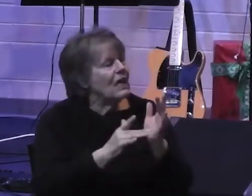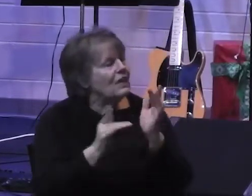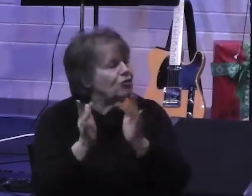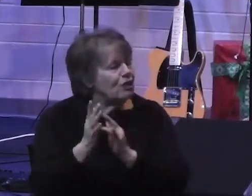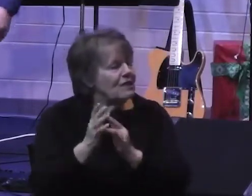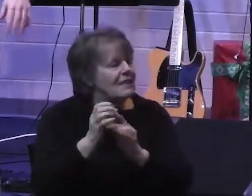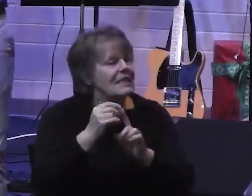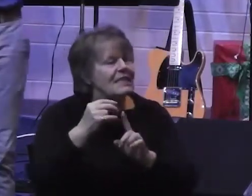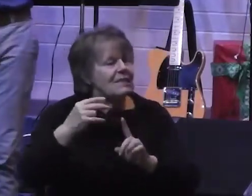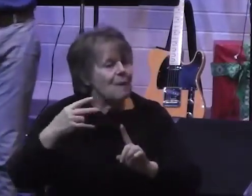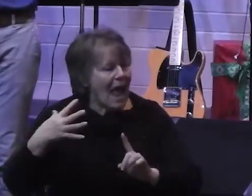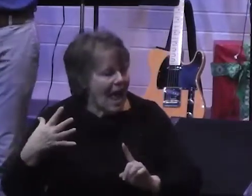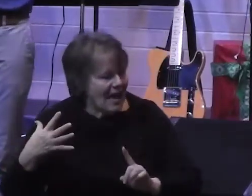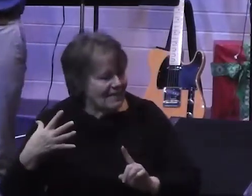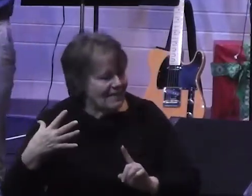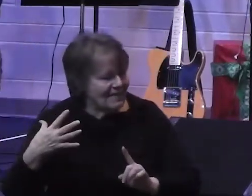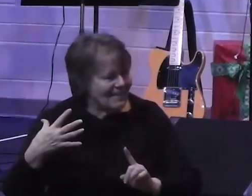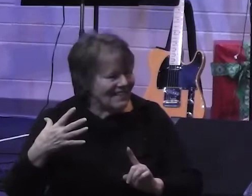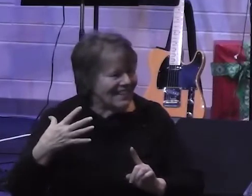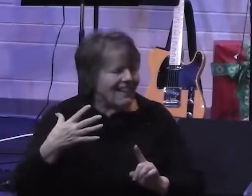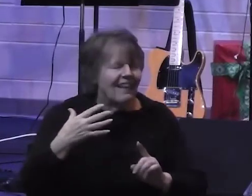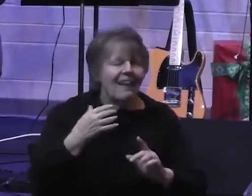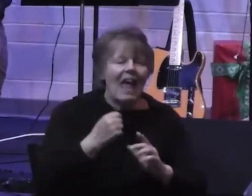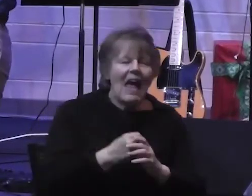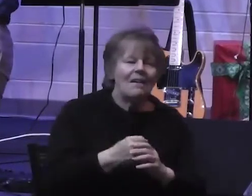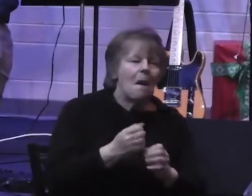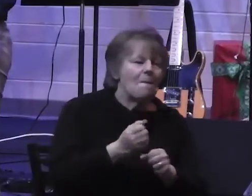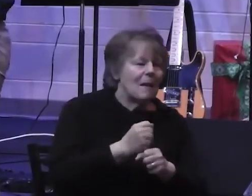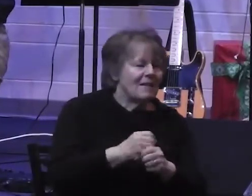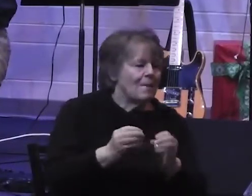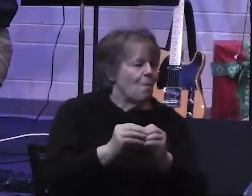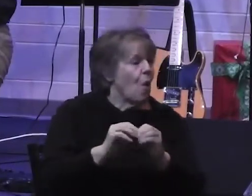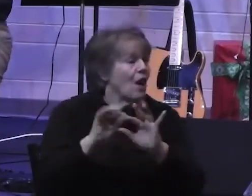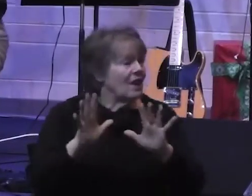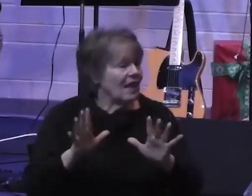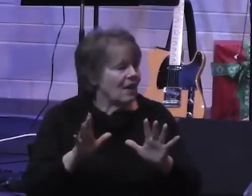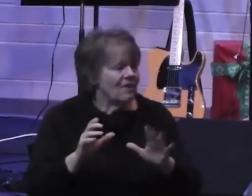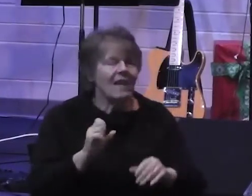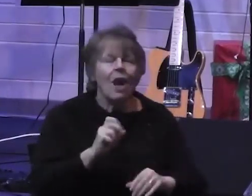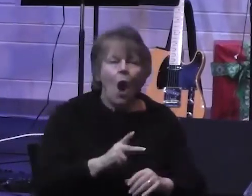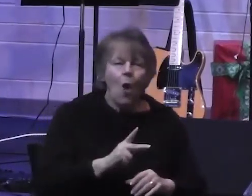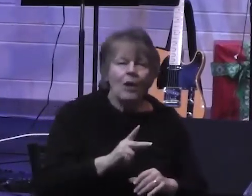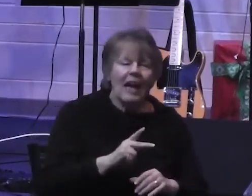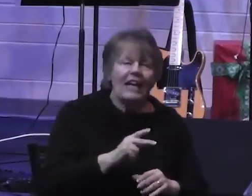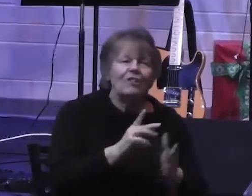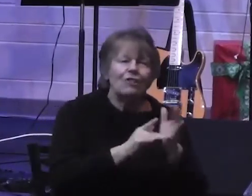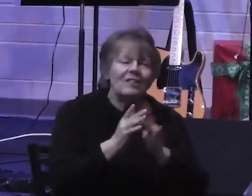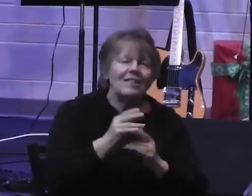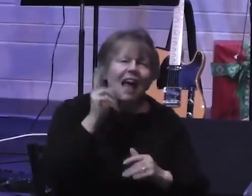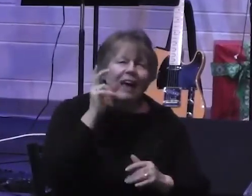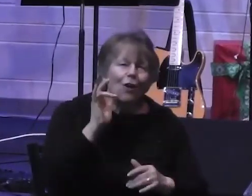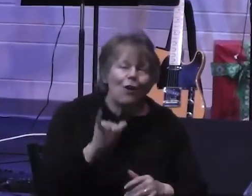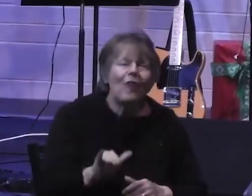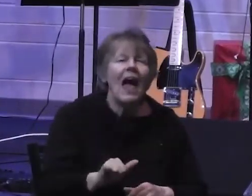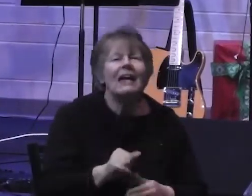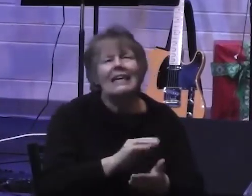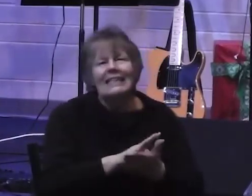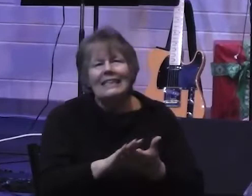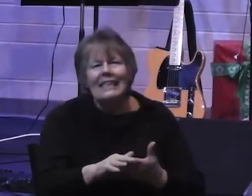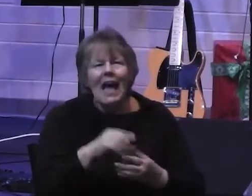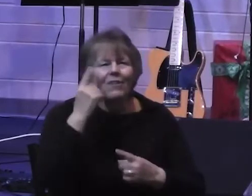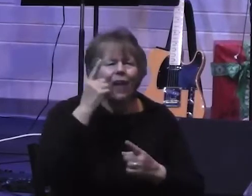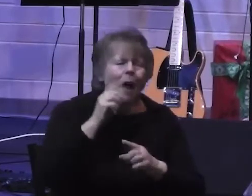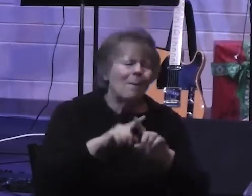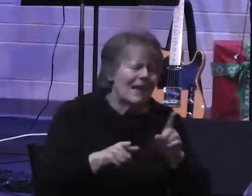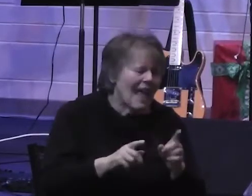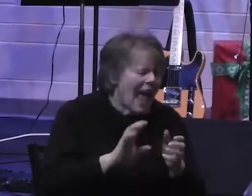sort of implied is, okay, Jesus, we heard it, this is a nice idea, this is a nice thought, but how do I really know what